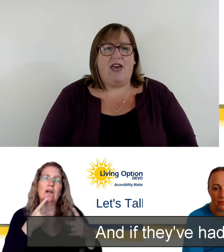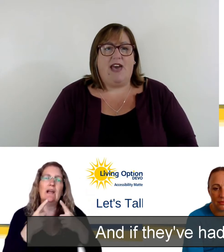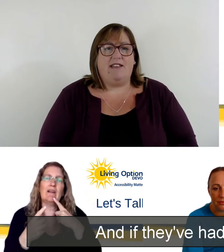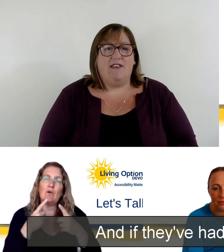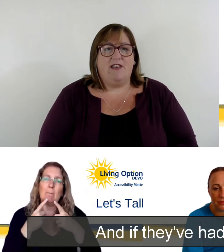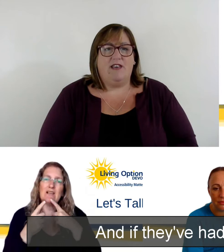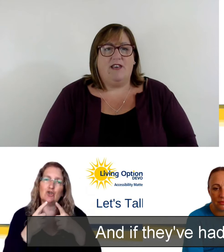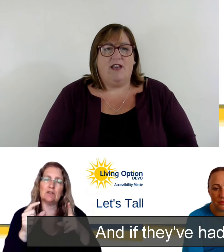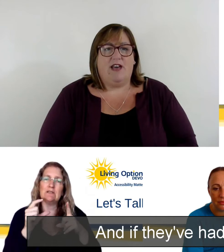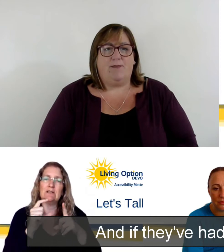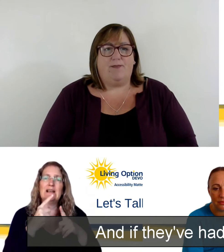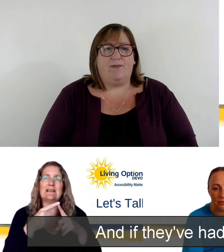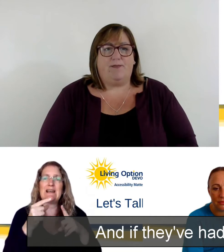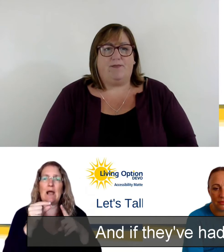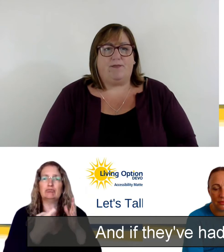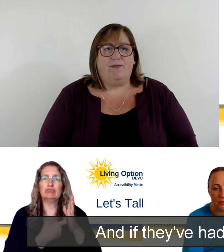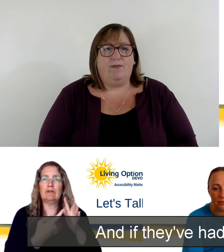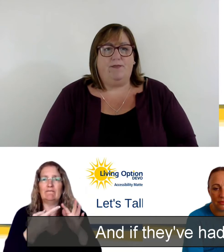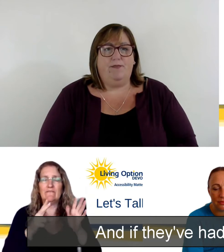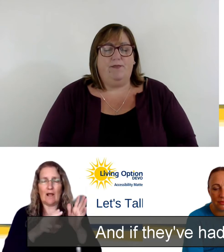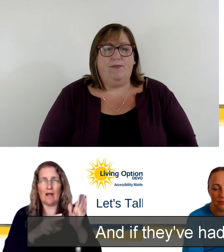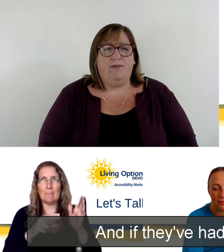And if they've had